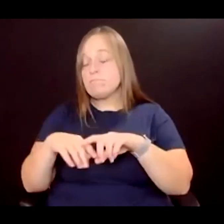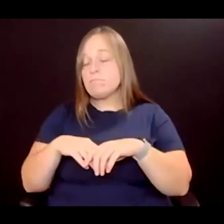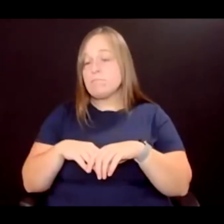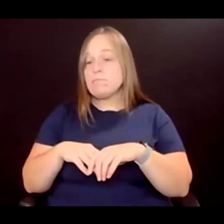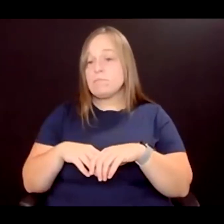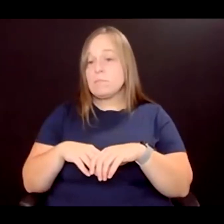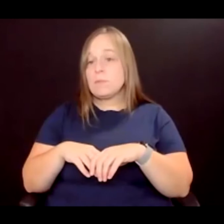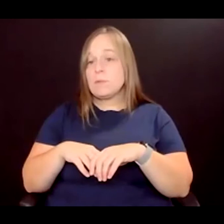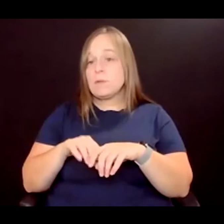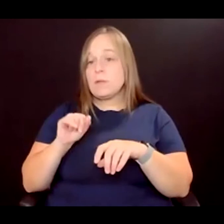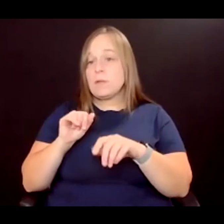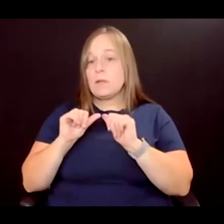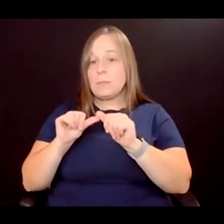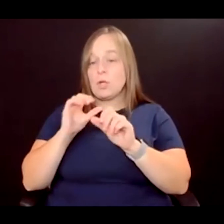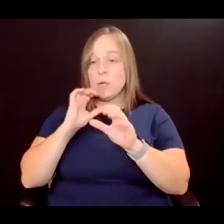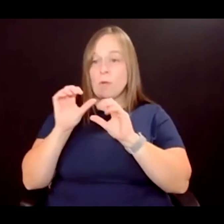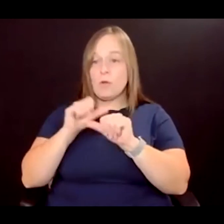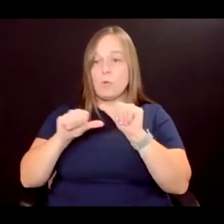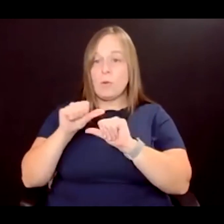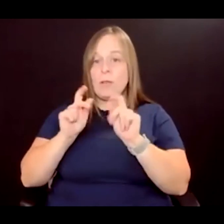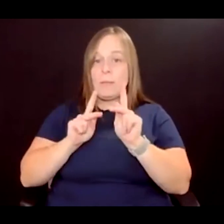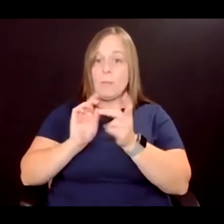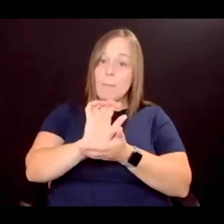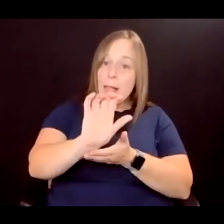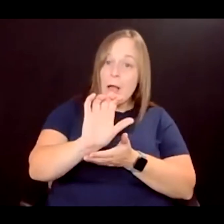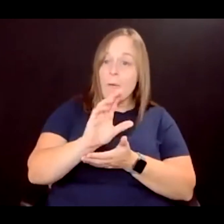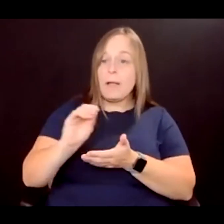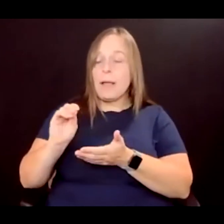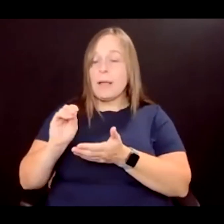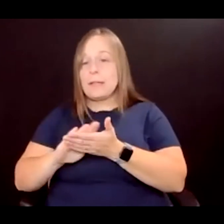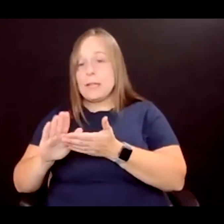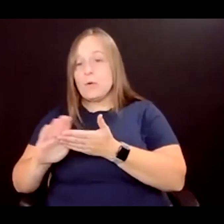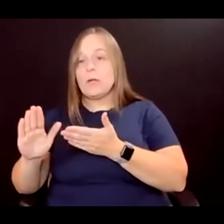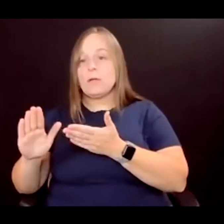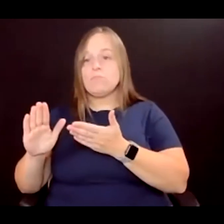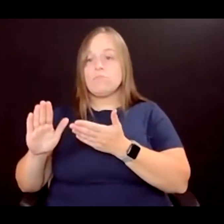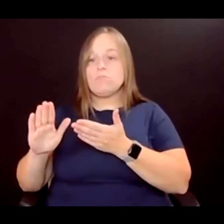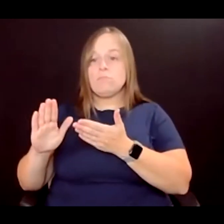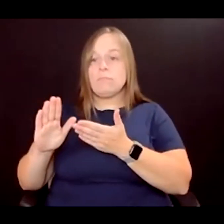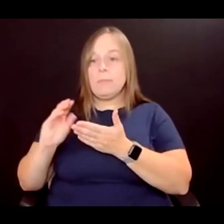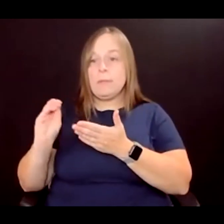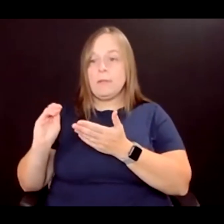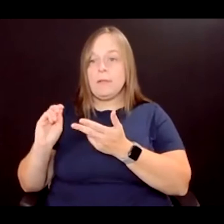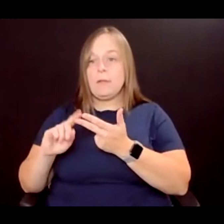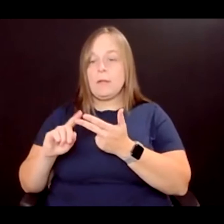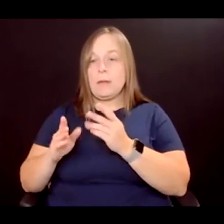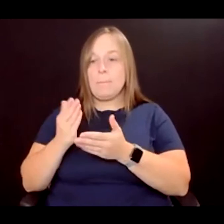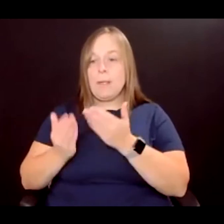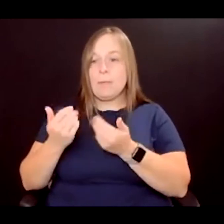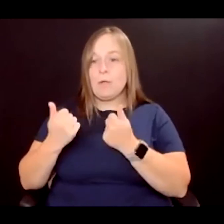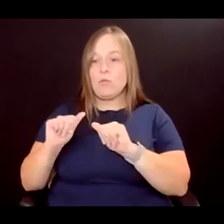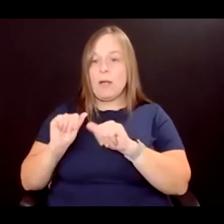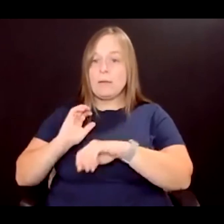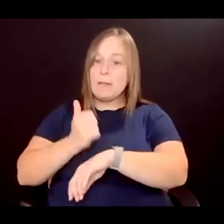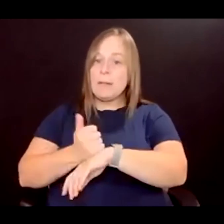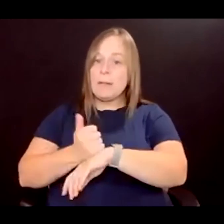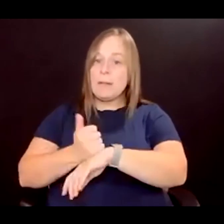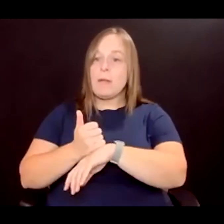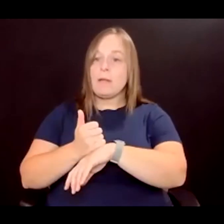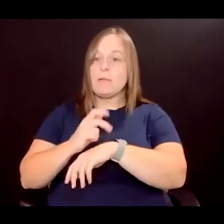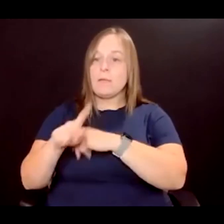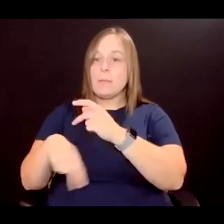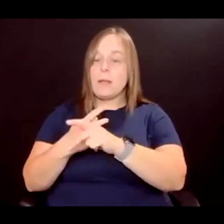as you would get dumped on with snow. We are responsible for our property. And not only do we take care of the property in front